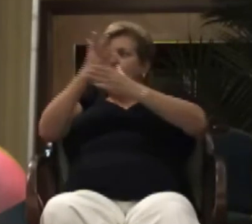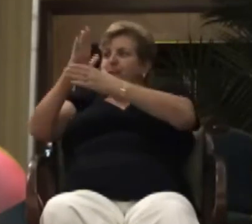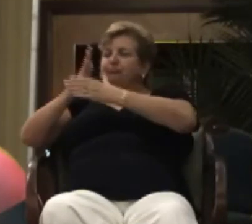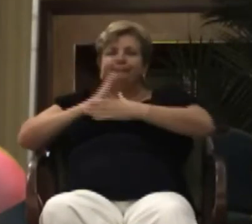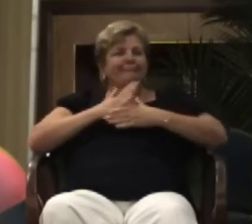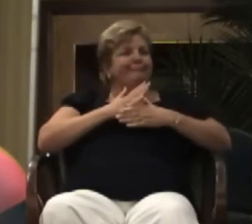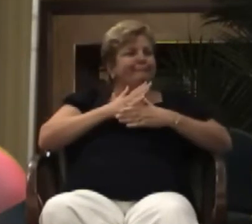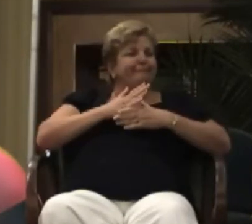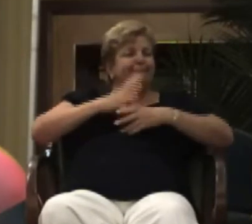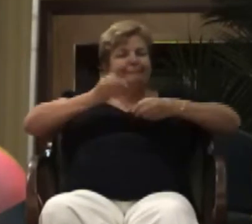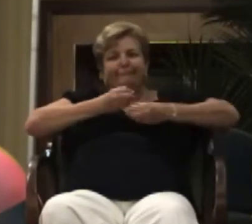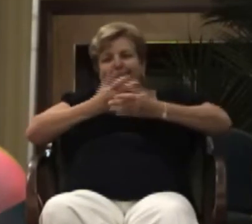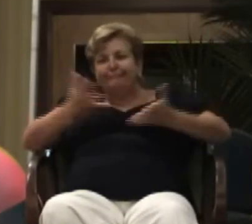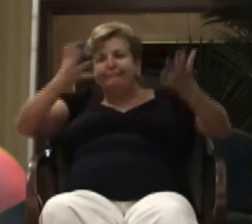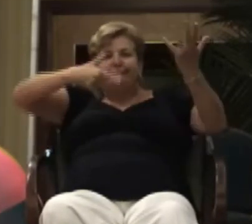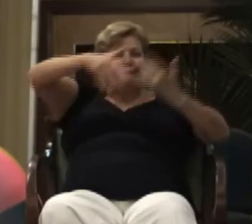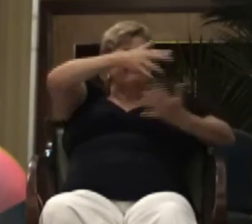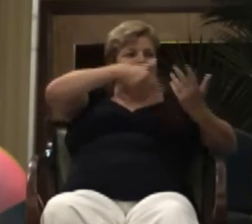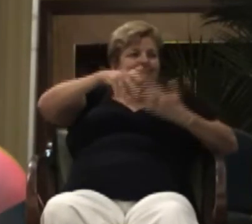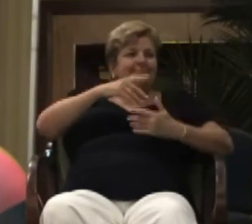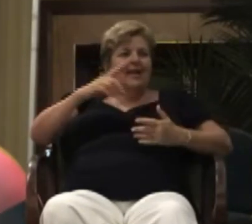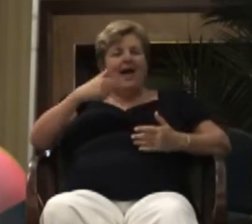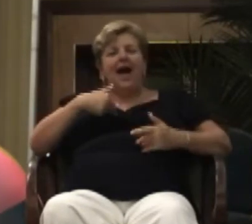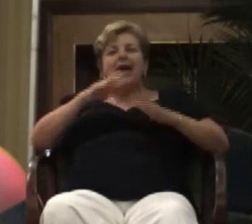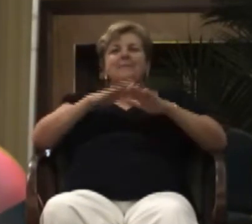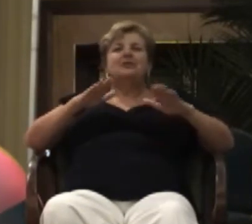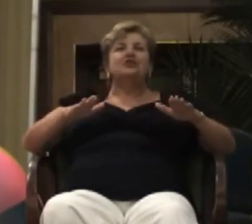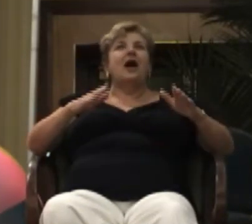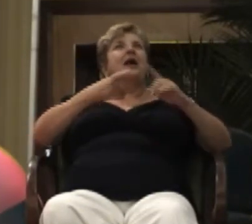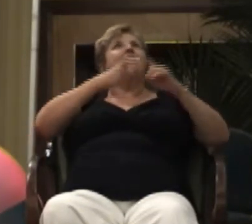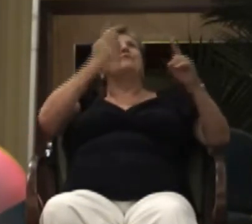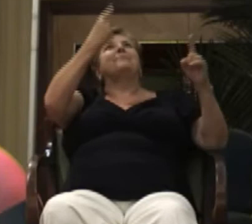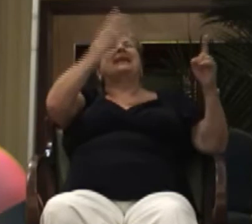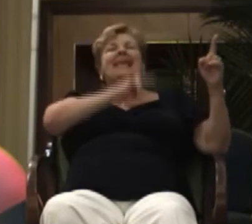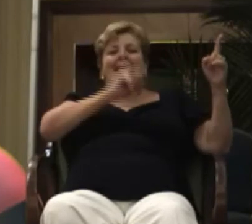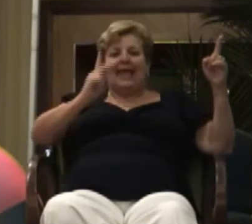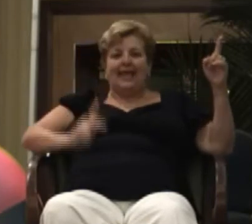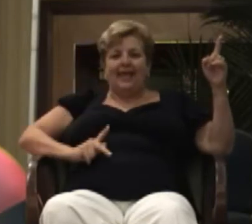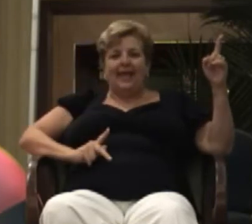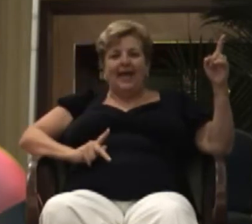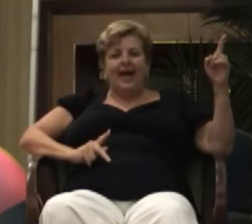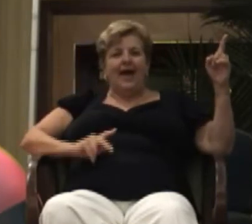that's true. I am a child of the King. I am Princess Vannoy.